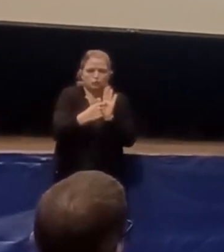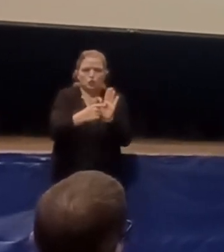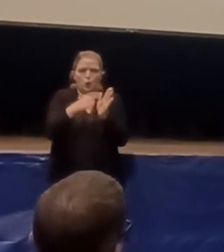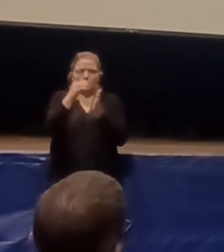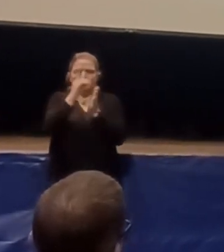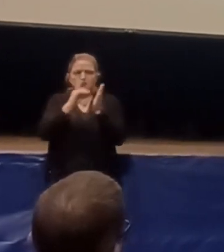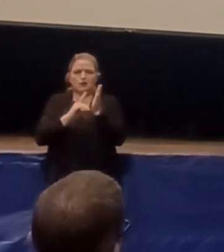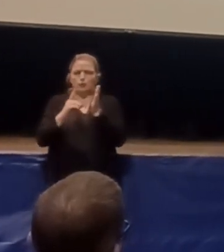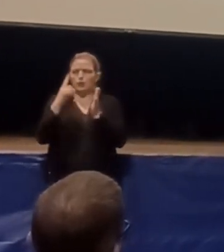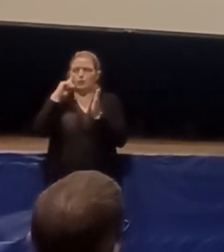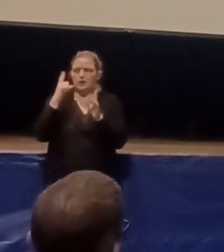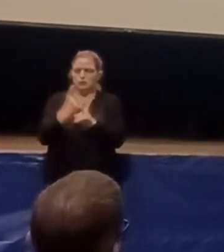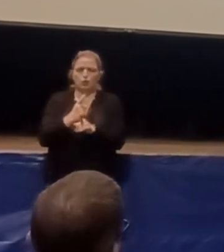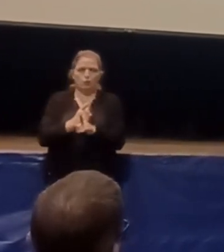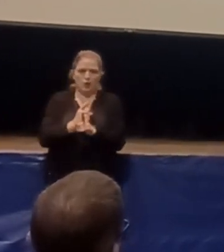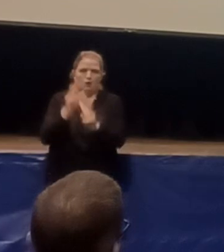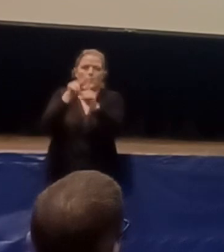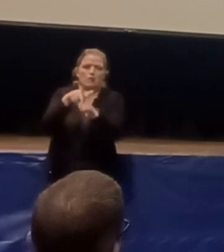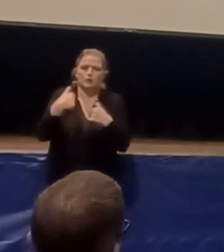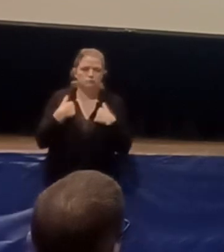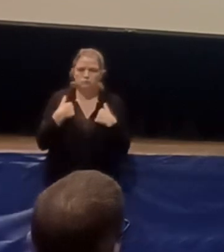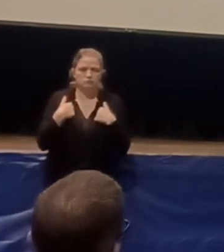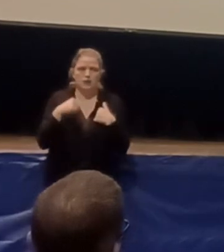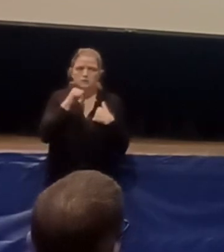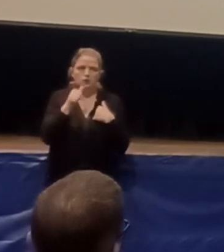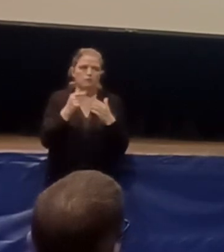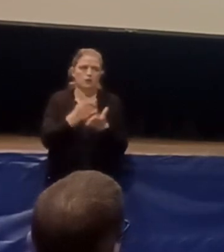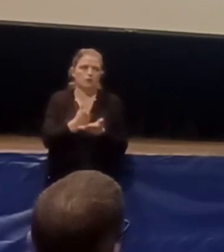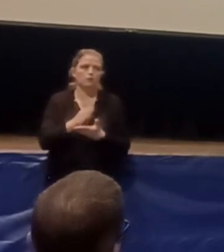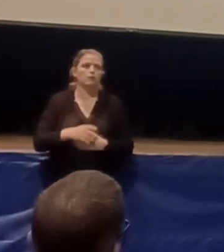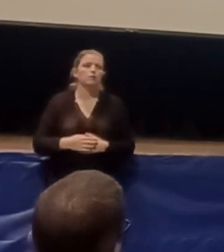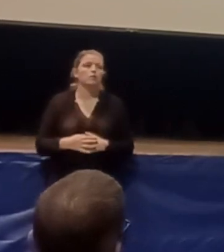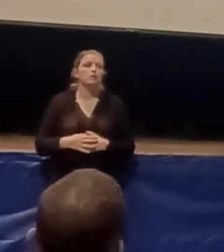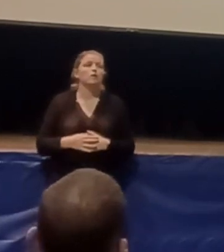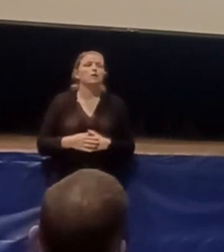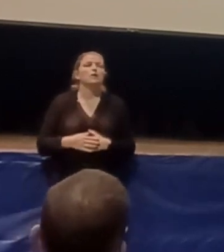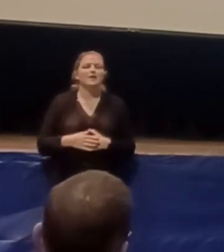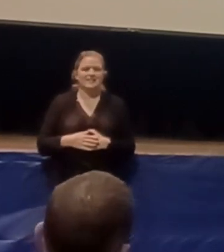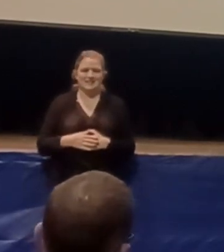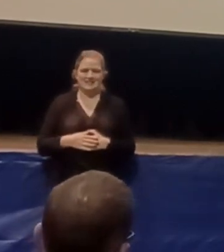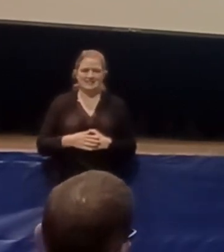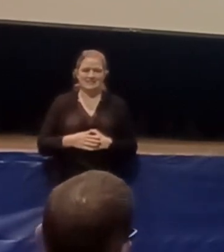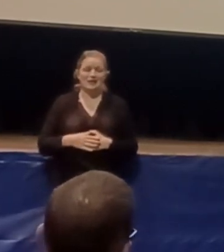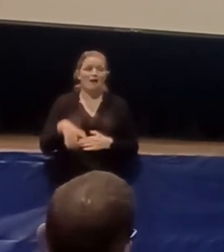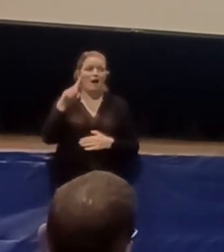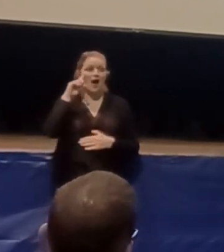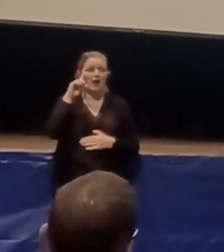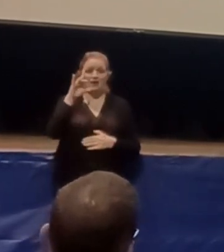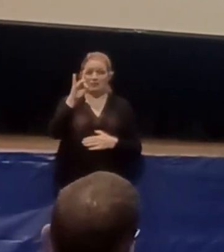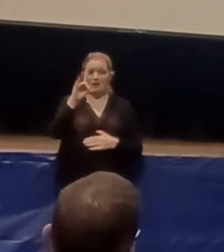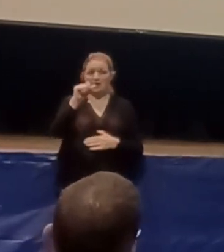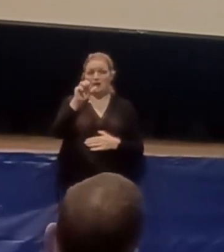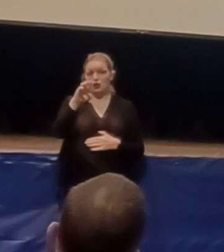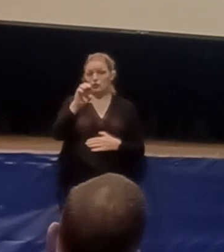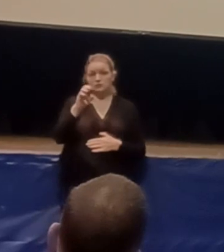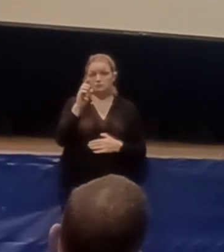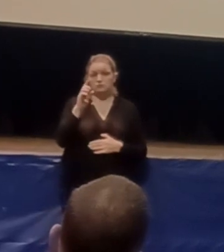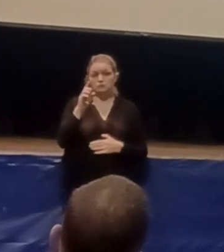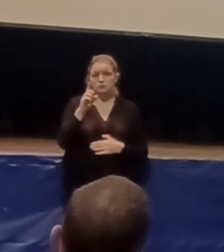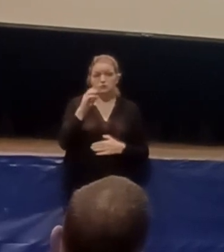appropriate to impose on us. It's not the right way to do this thing. I would go one step further. So I think the 8 acres is the fate that you've given us at this